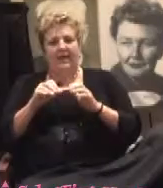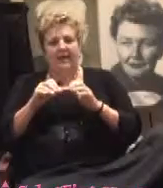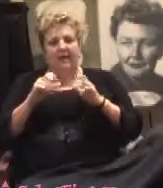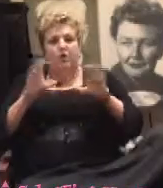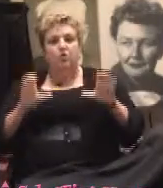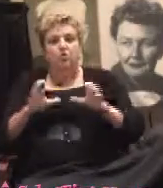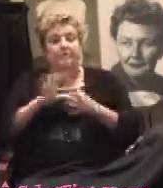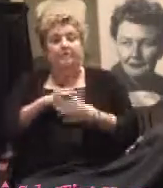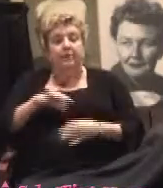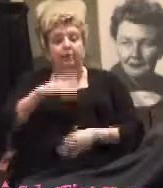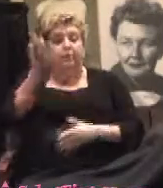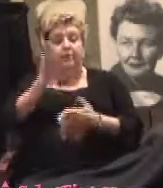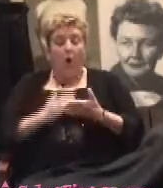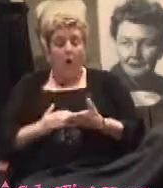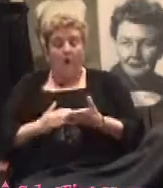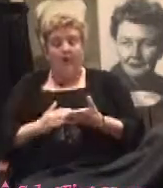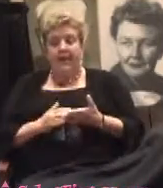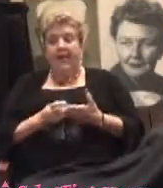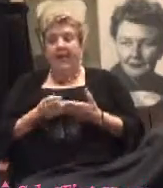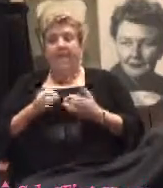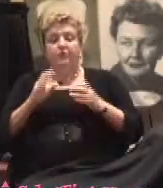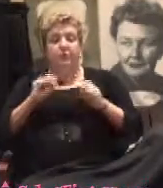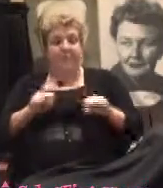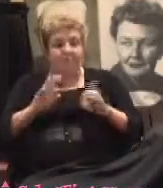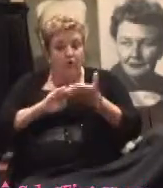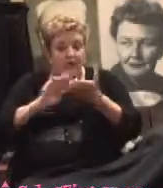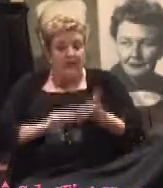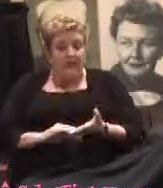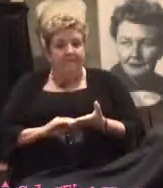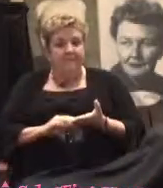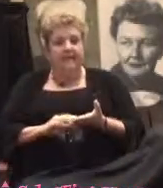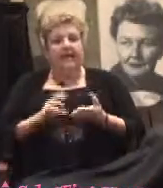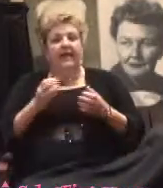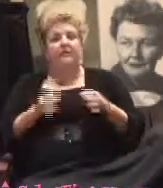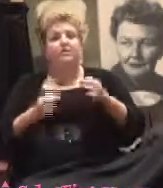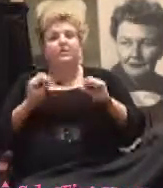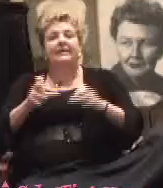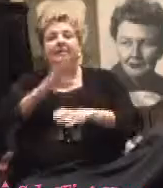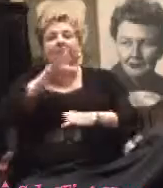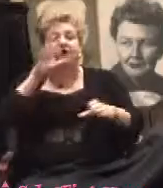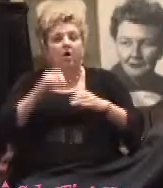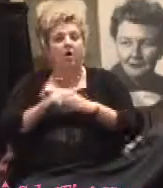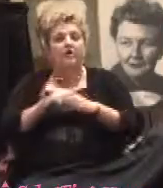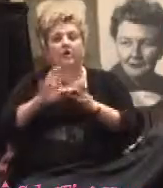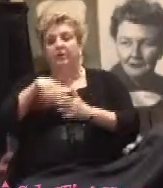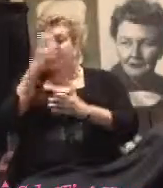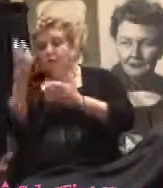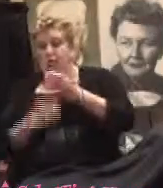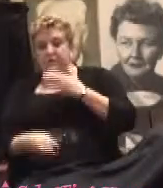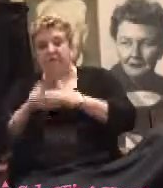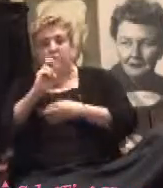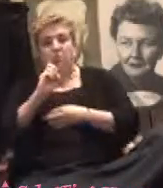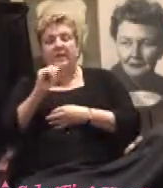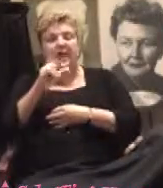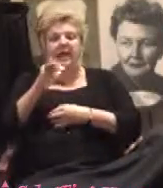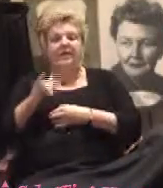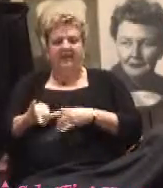spiritual exercises, if you can forgive, if you can get involved, you end up over here in reality. And here there's presence, there's